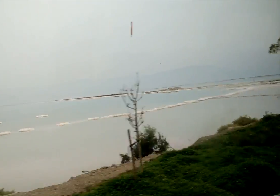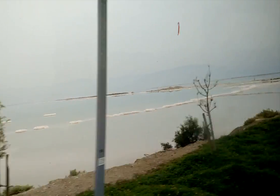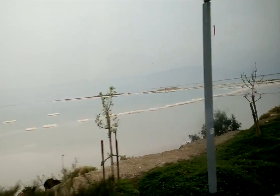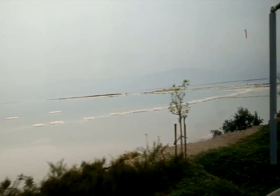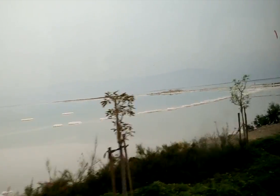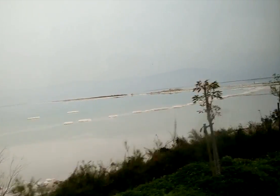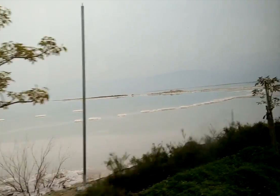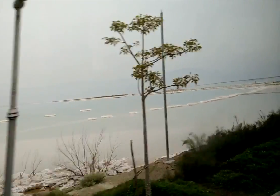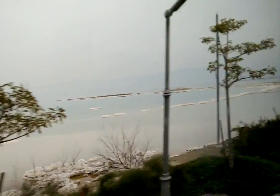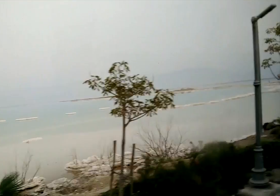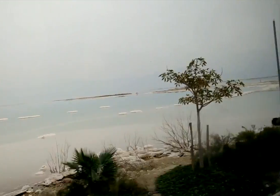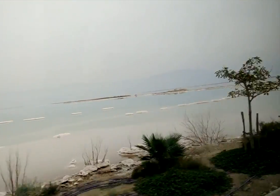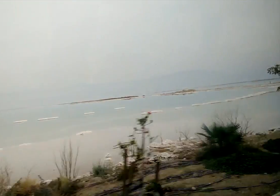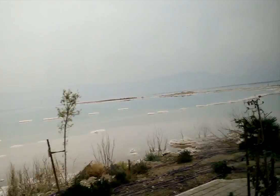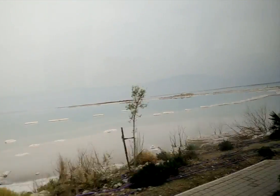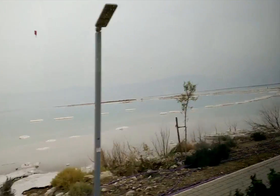Minerals and the deposits that are there.